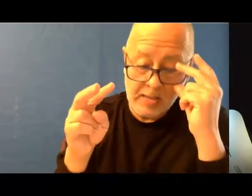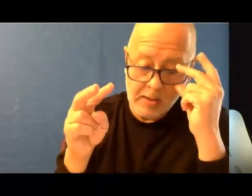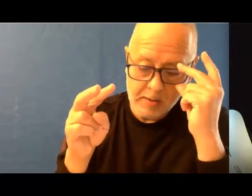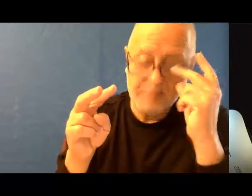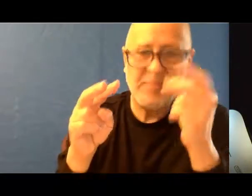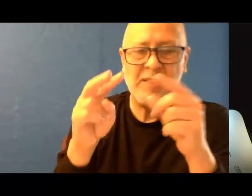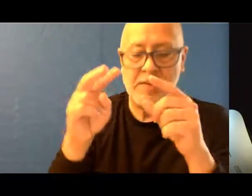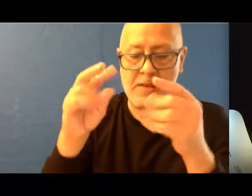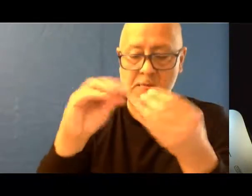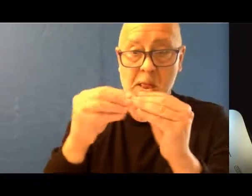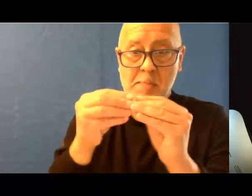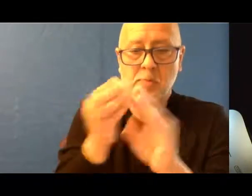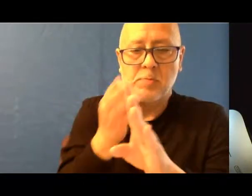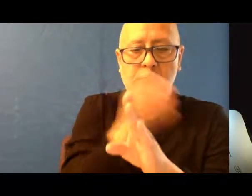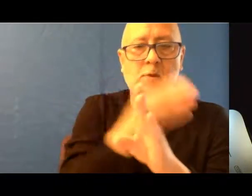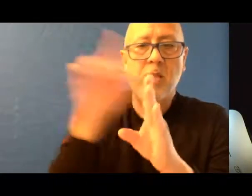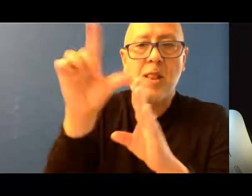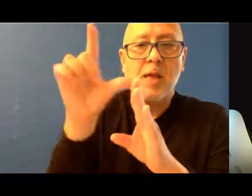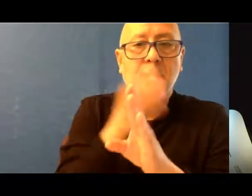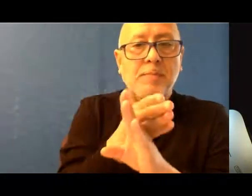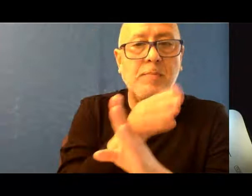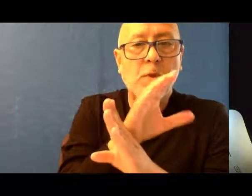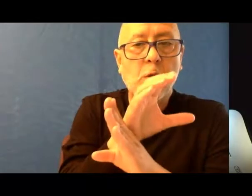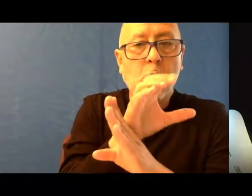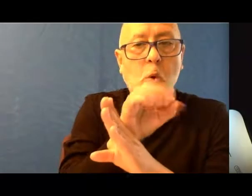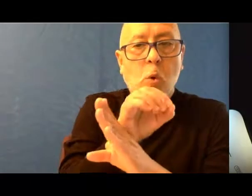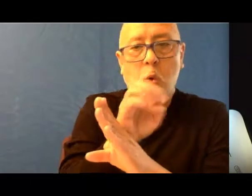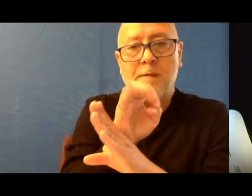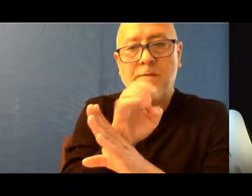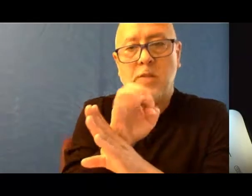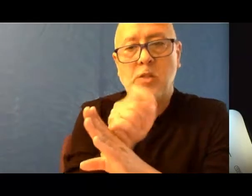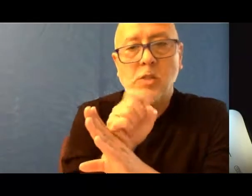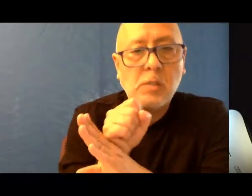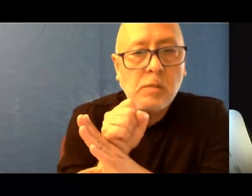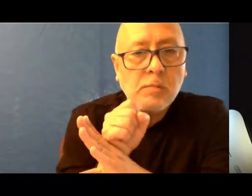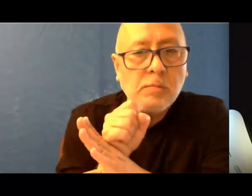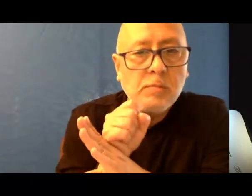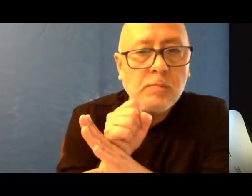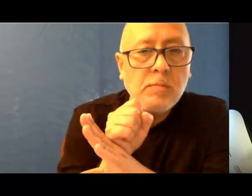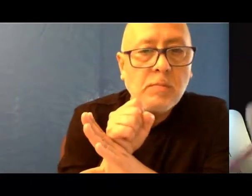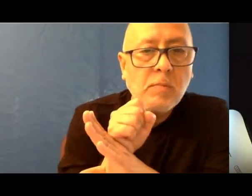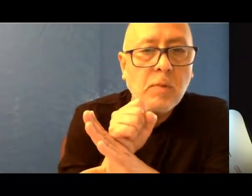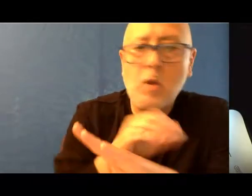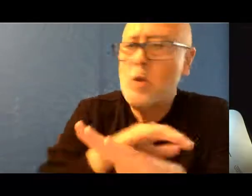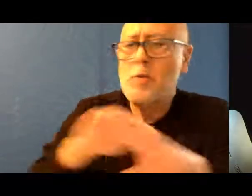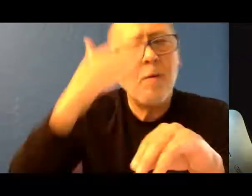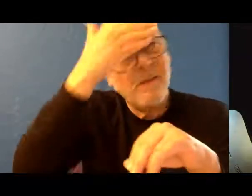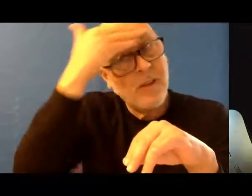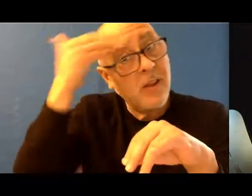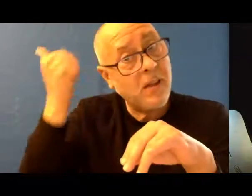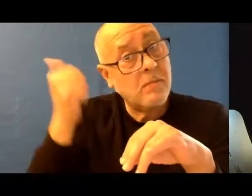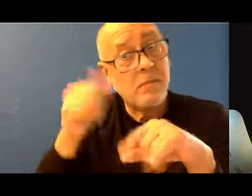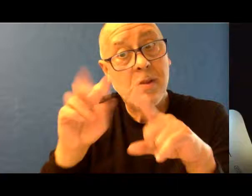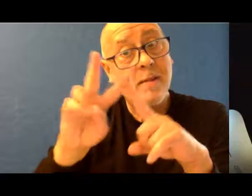1 plus 5 gives me a positive 4. Don't forget the variable.